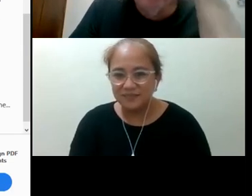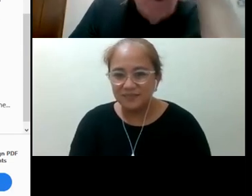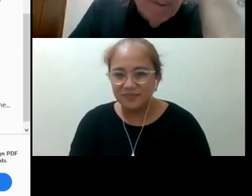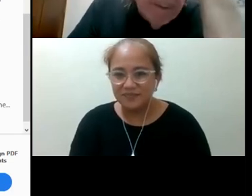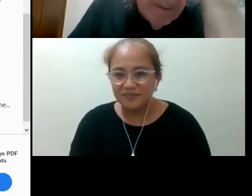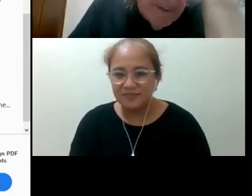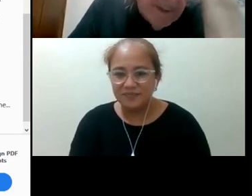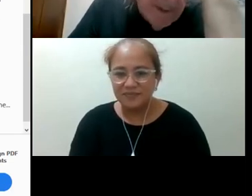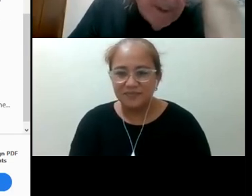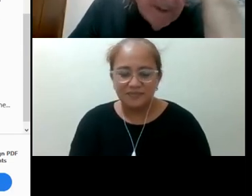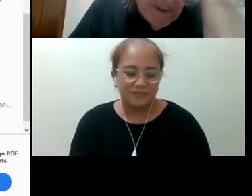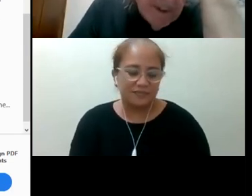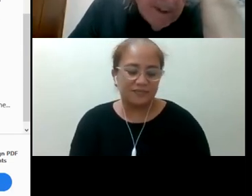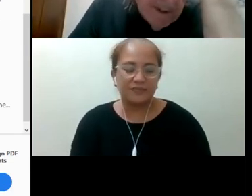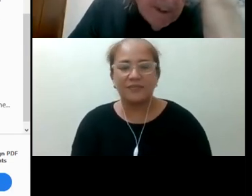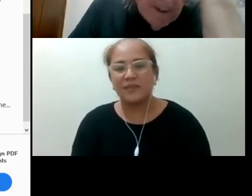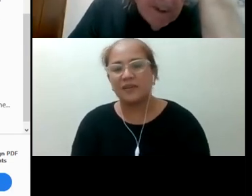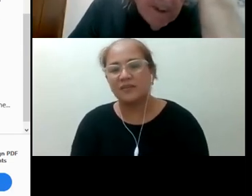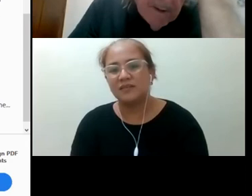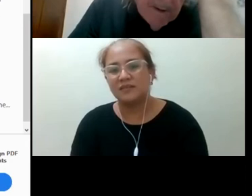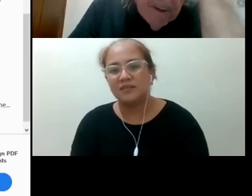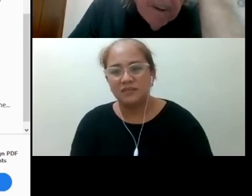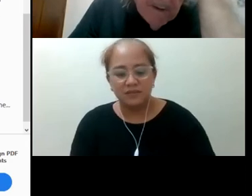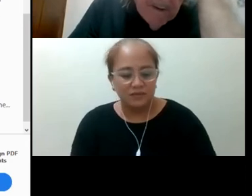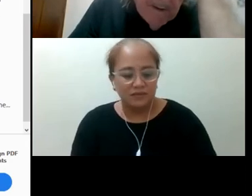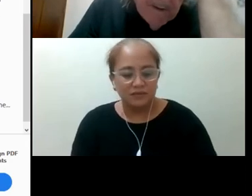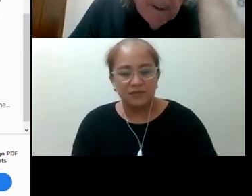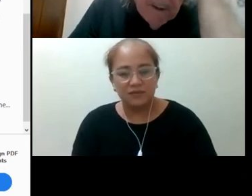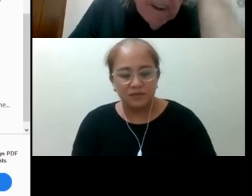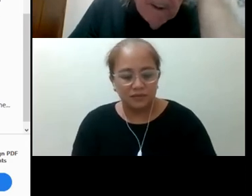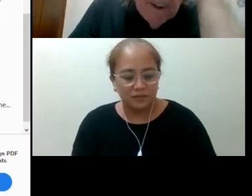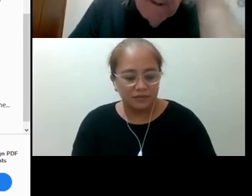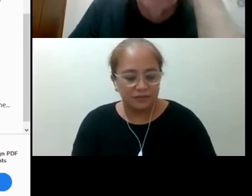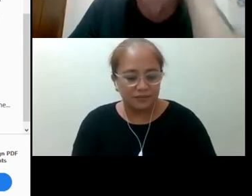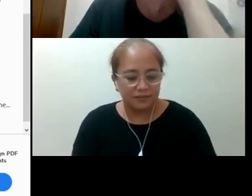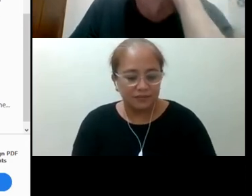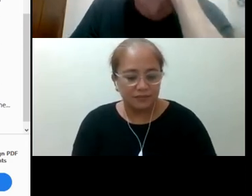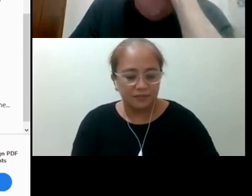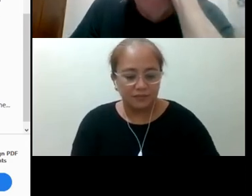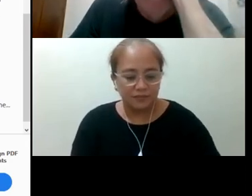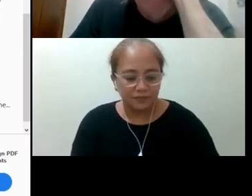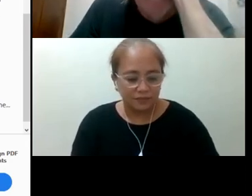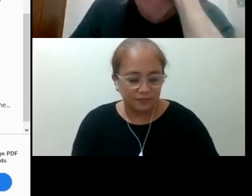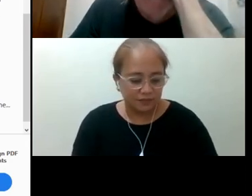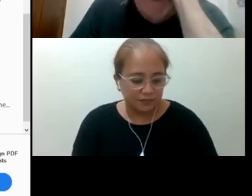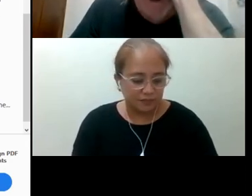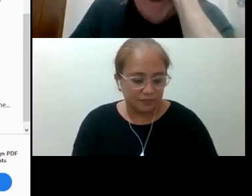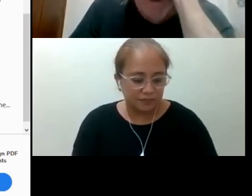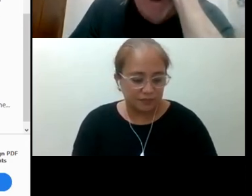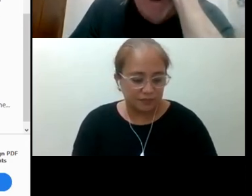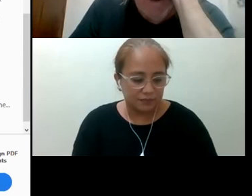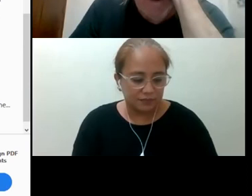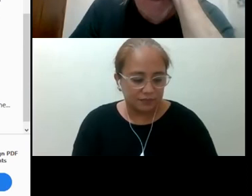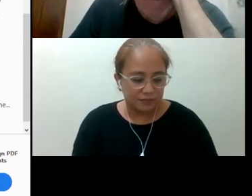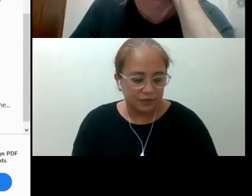They're just discussing about the group 2. Sorry, I didn't want to interrupt Dr. Woody, but I